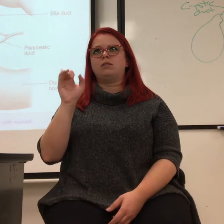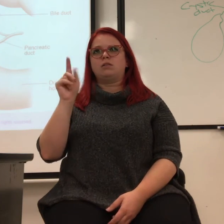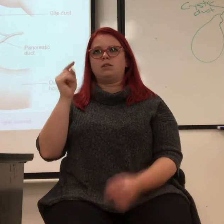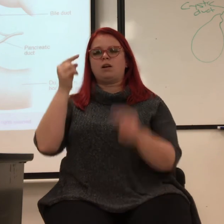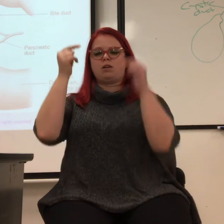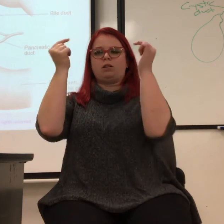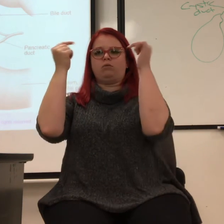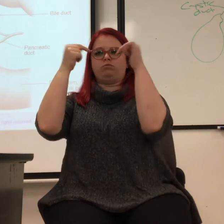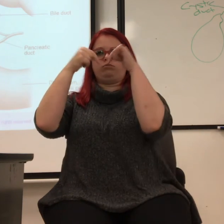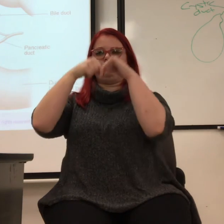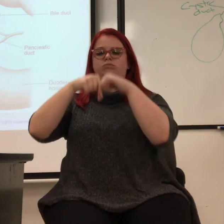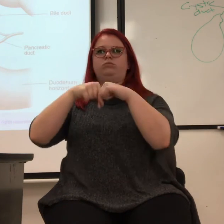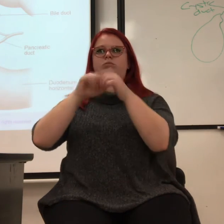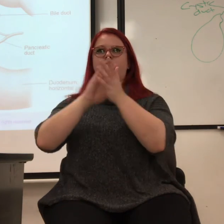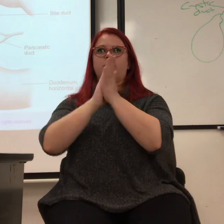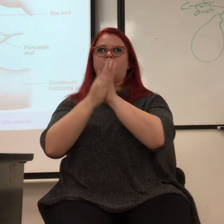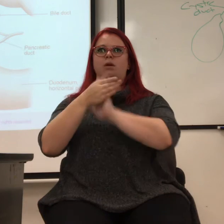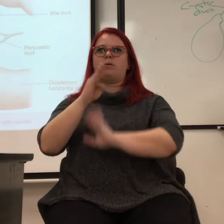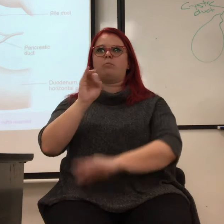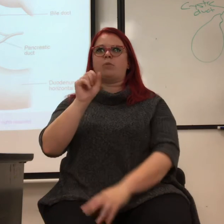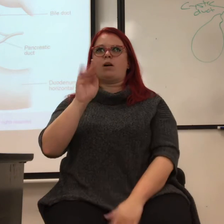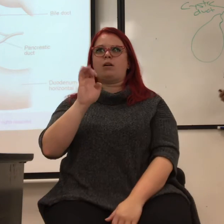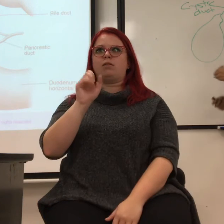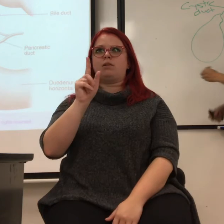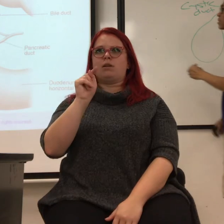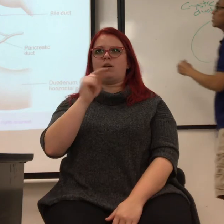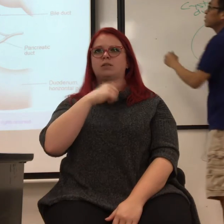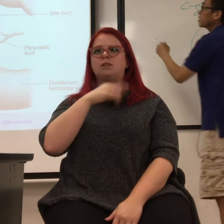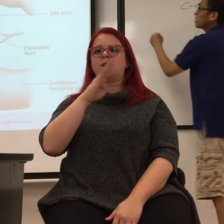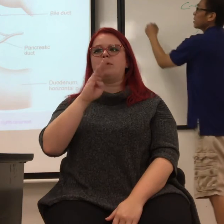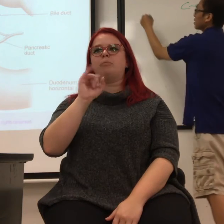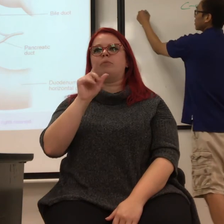bile duct. So that's the biliary system.